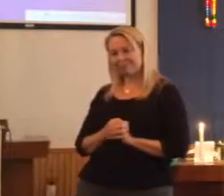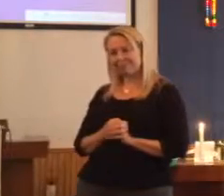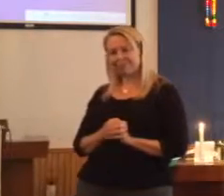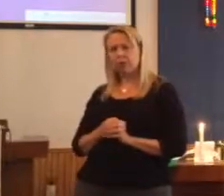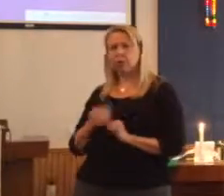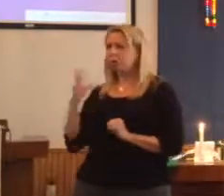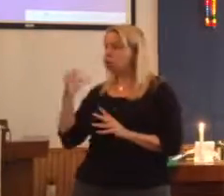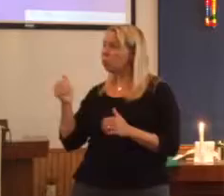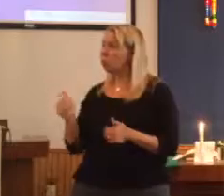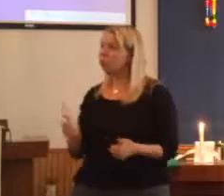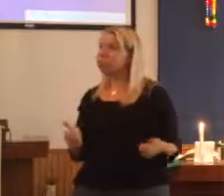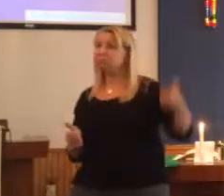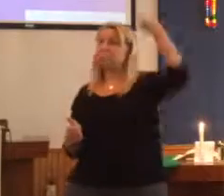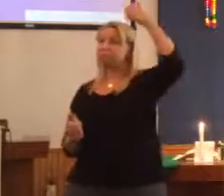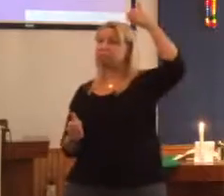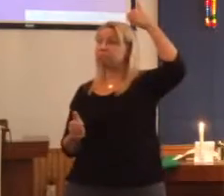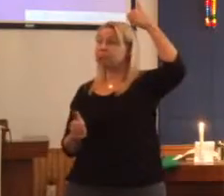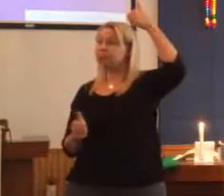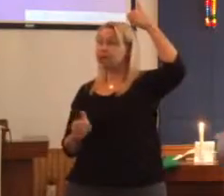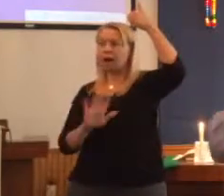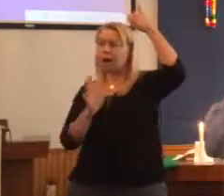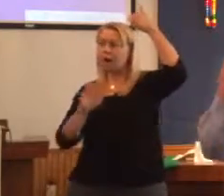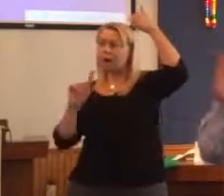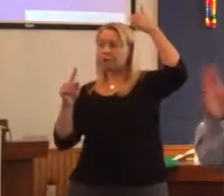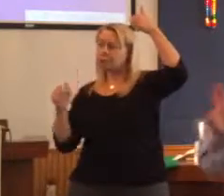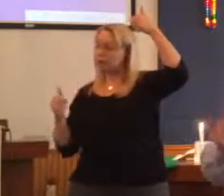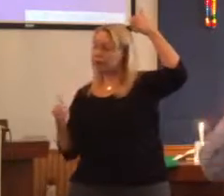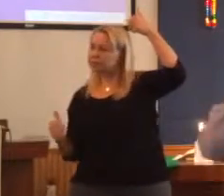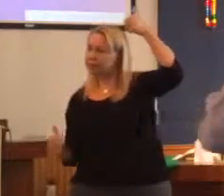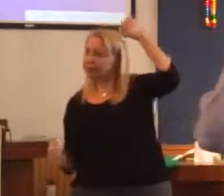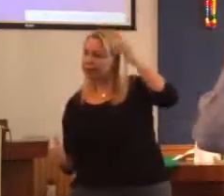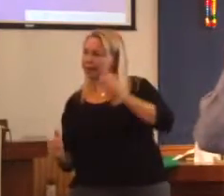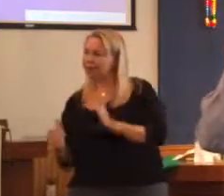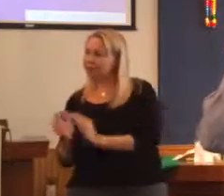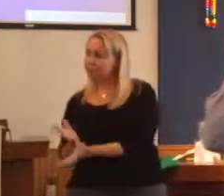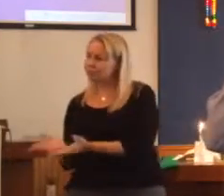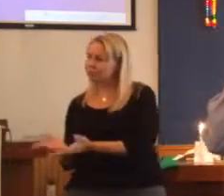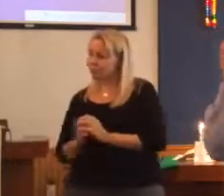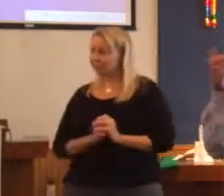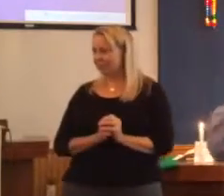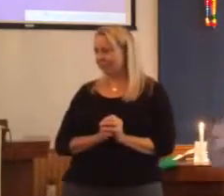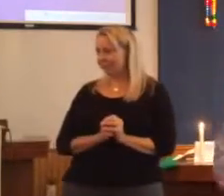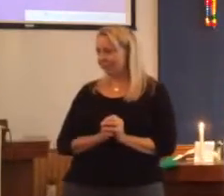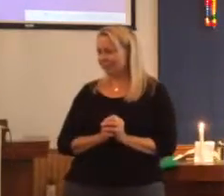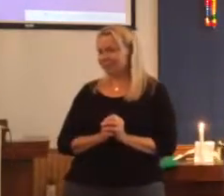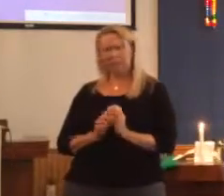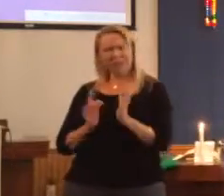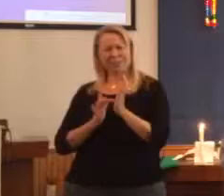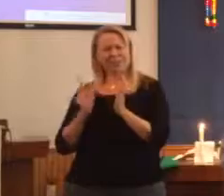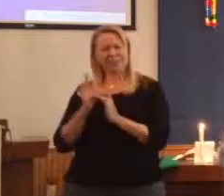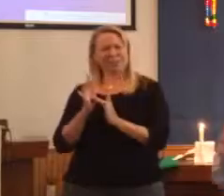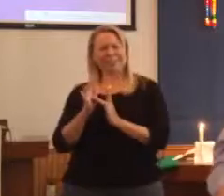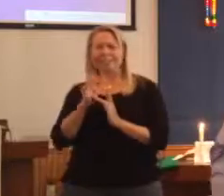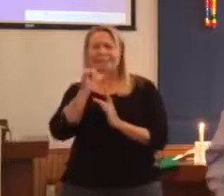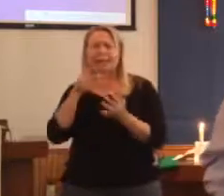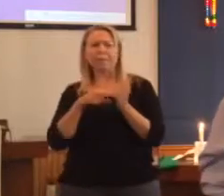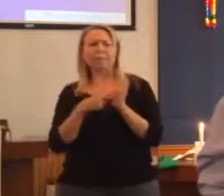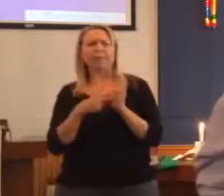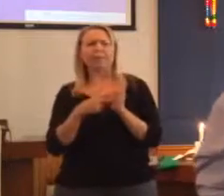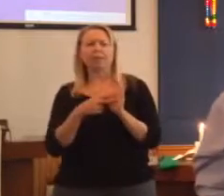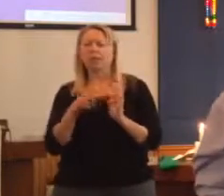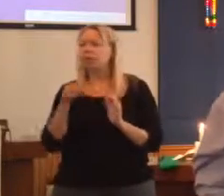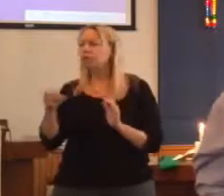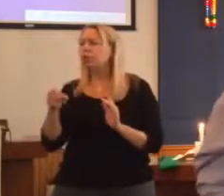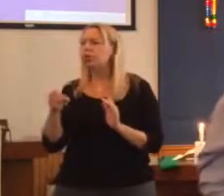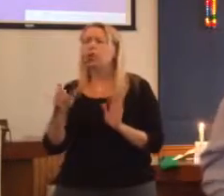Anyone who would be first must be last. And I don't think that Jesus was implying that you have to be the